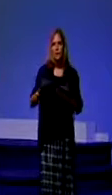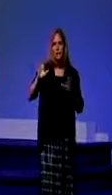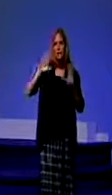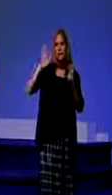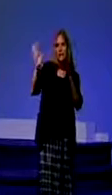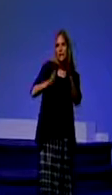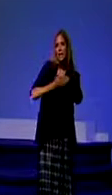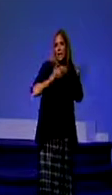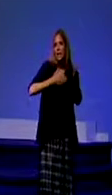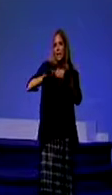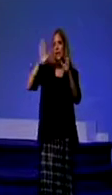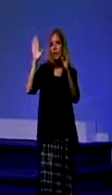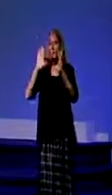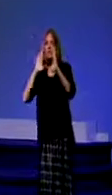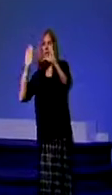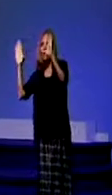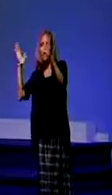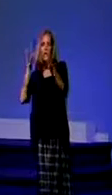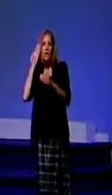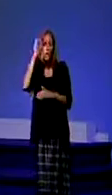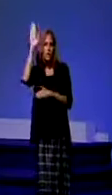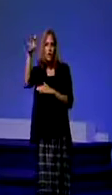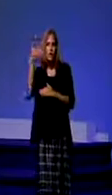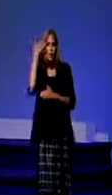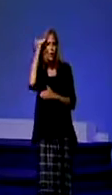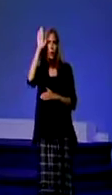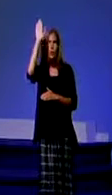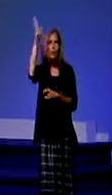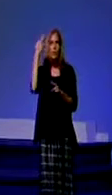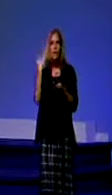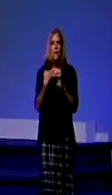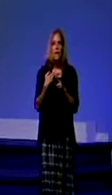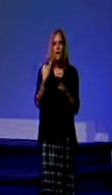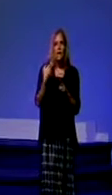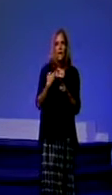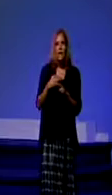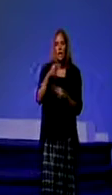Sing it out, we shout, for we will know your